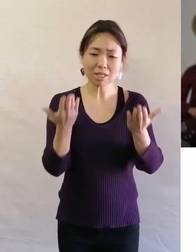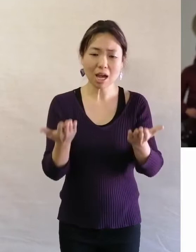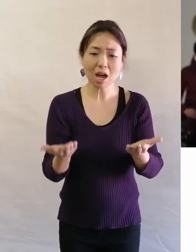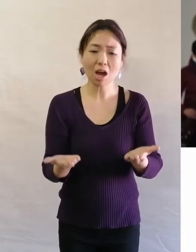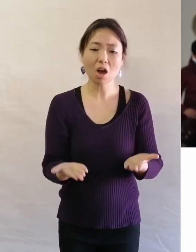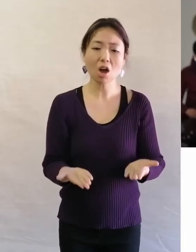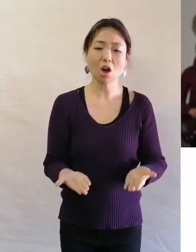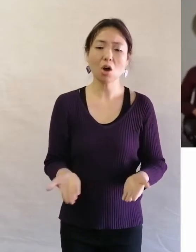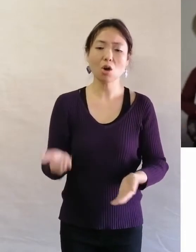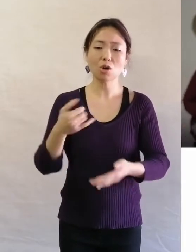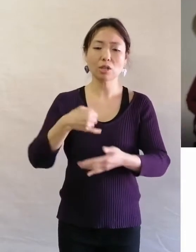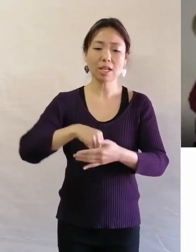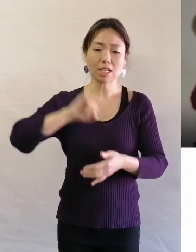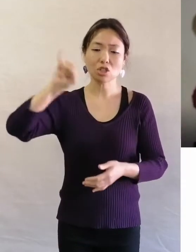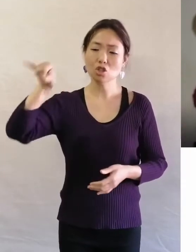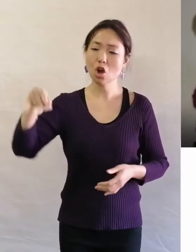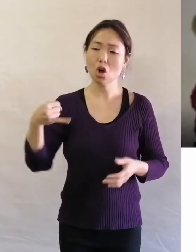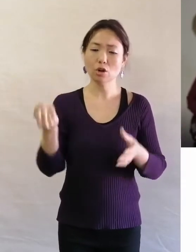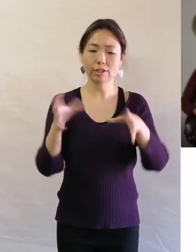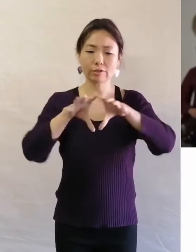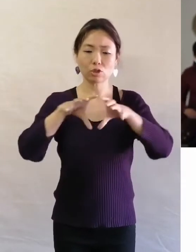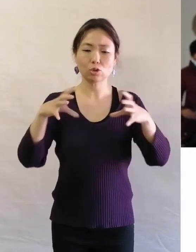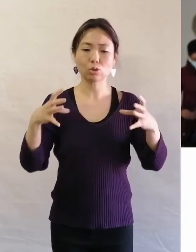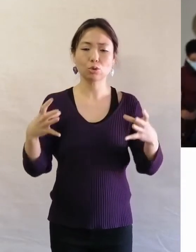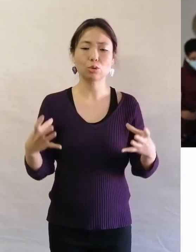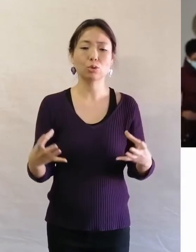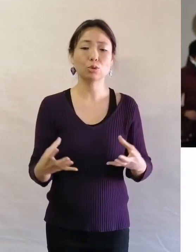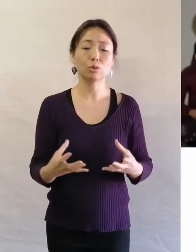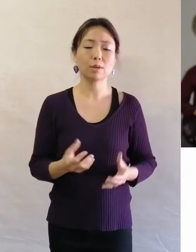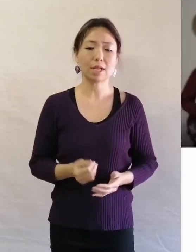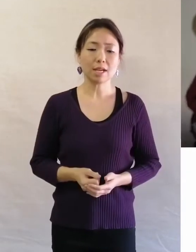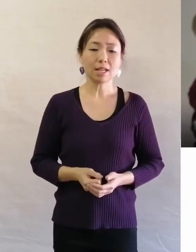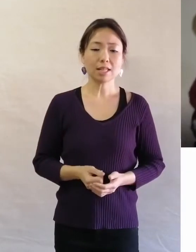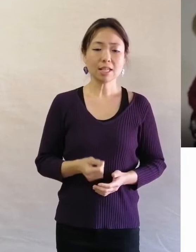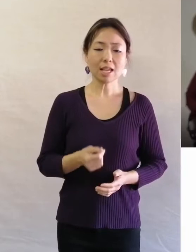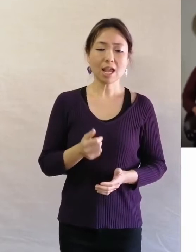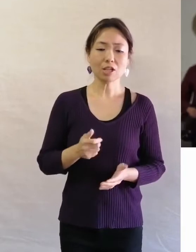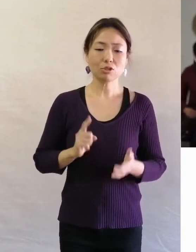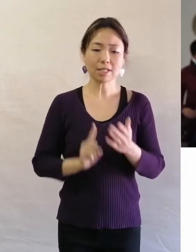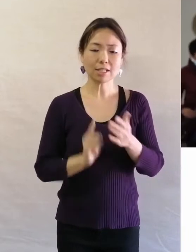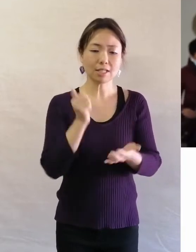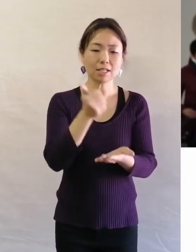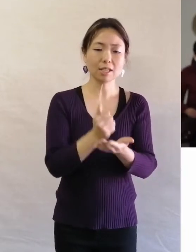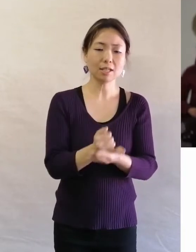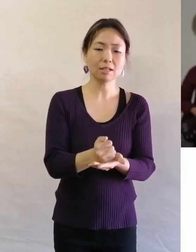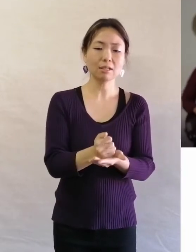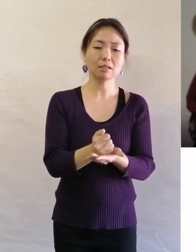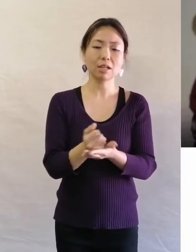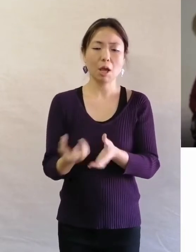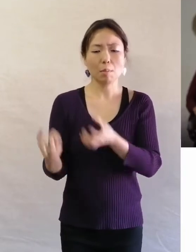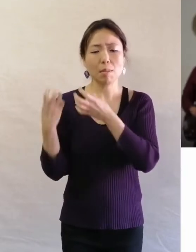him down in Joseph's tomb. The entrance